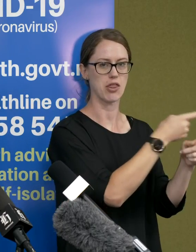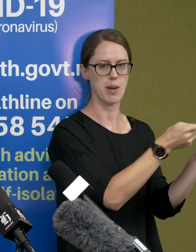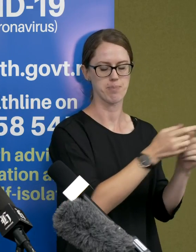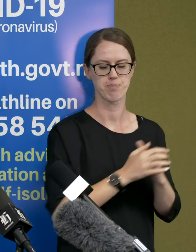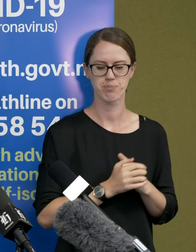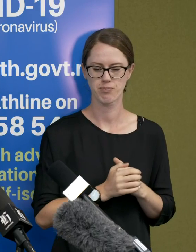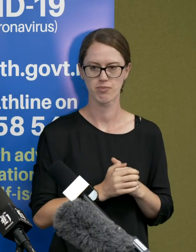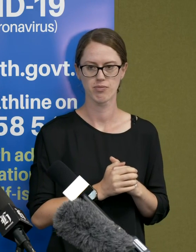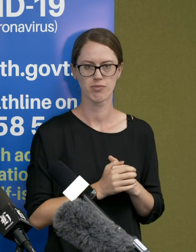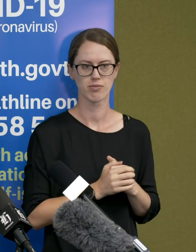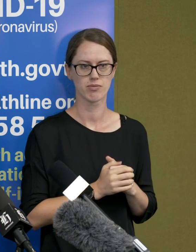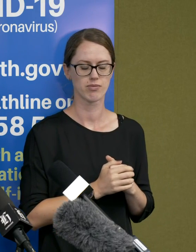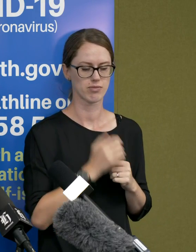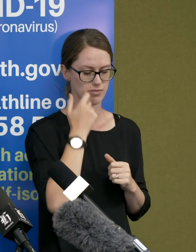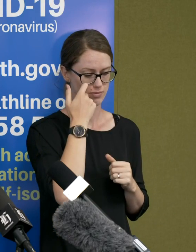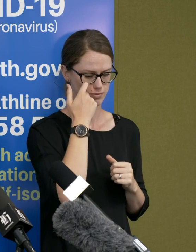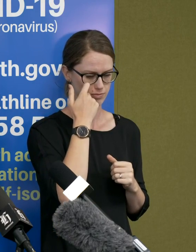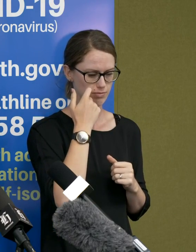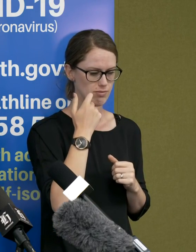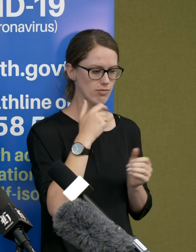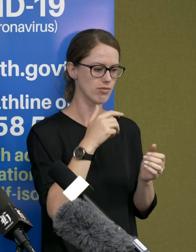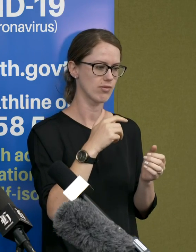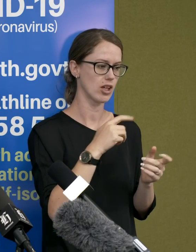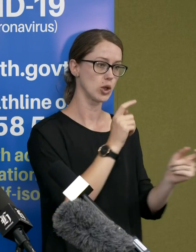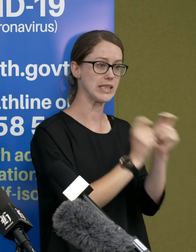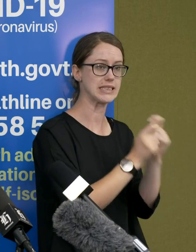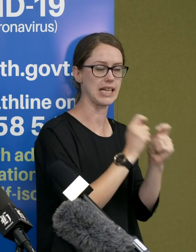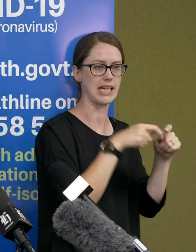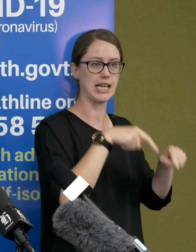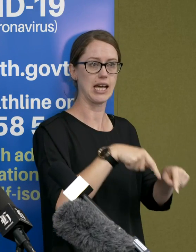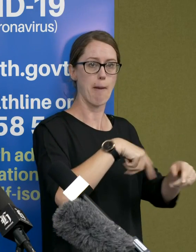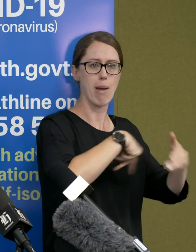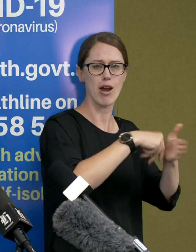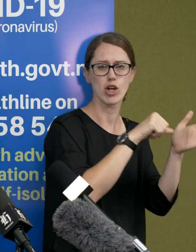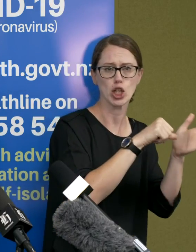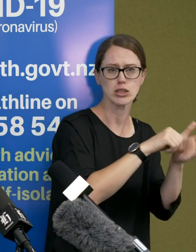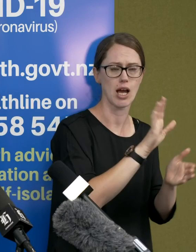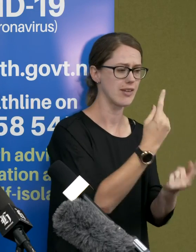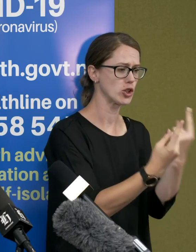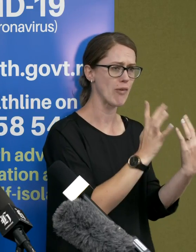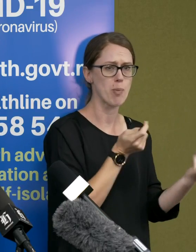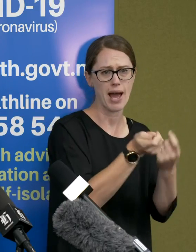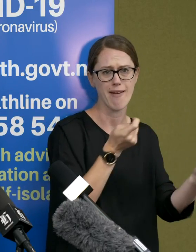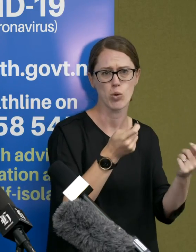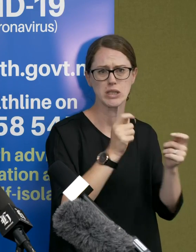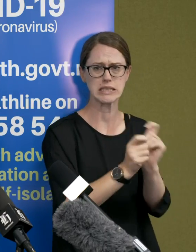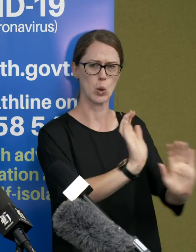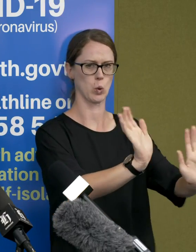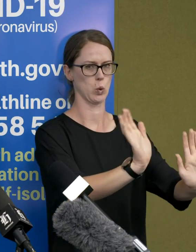New Zealand has no barrier from cost to testing, including there being no cost to individuals for the test